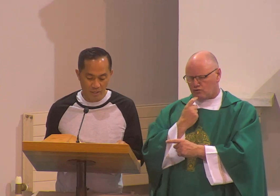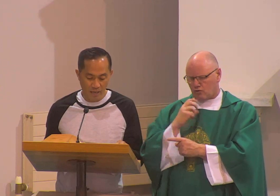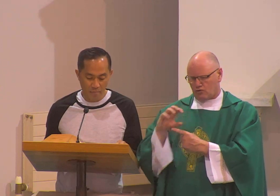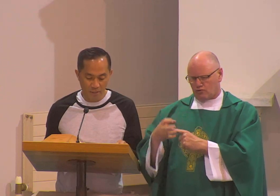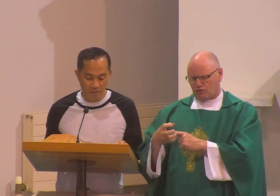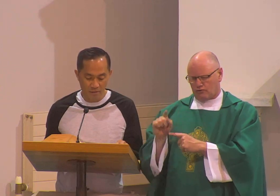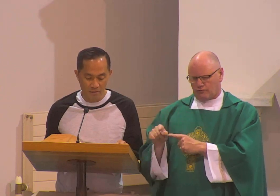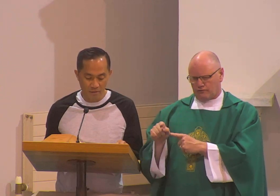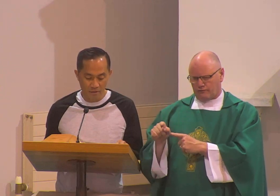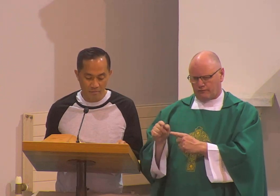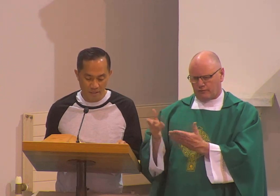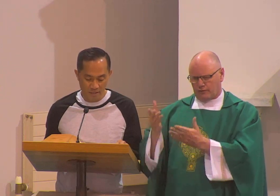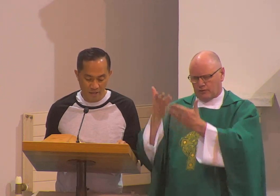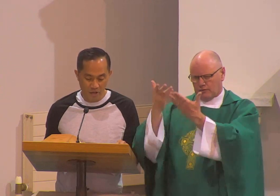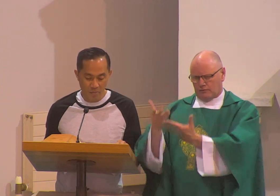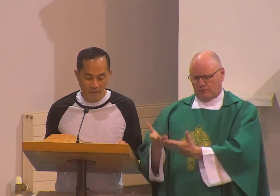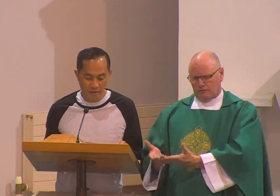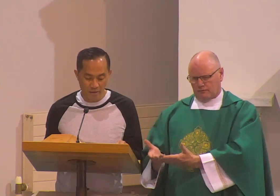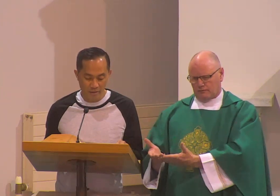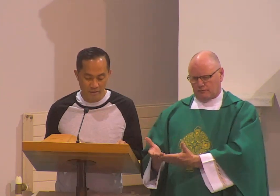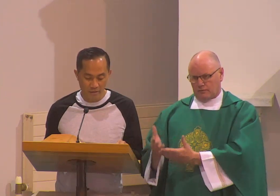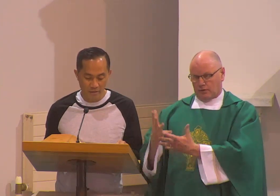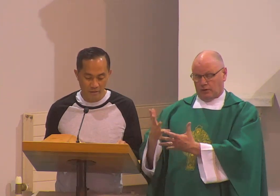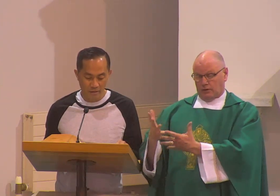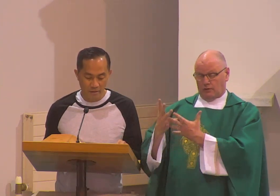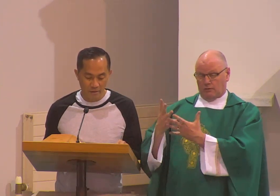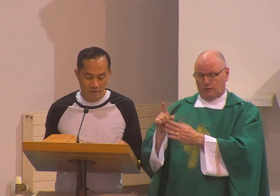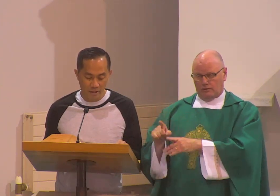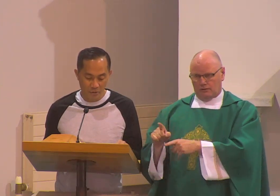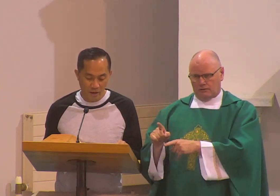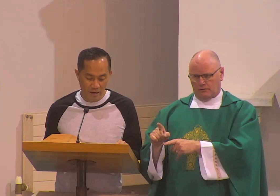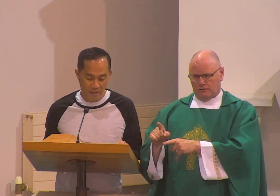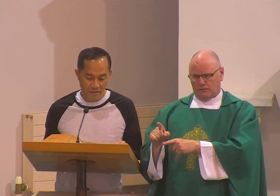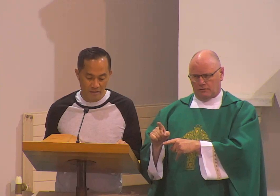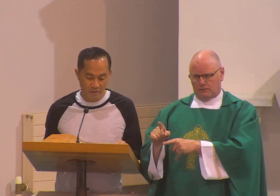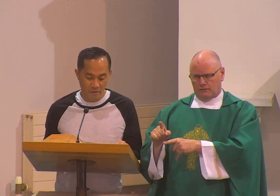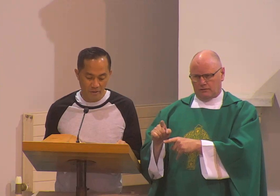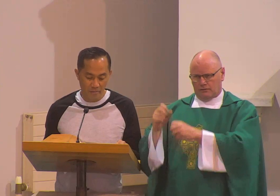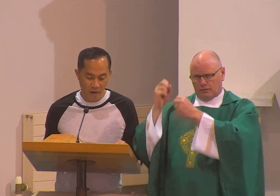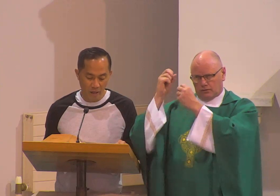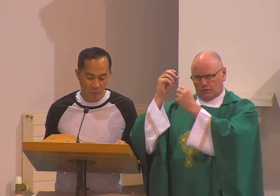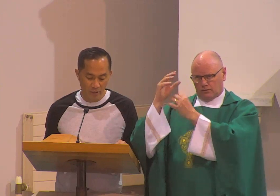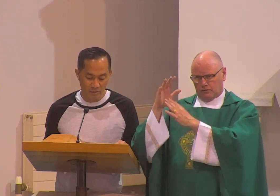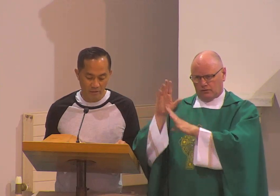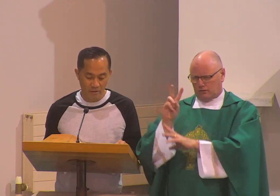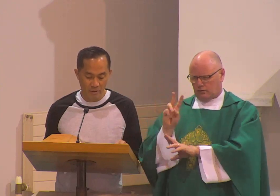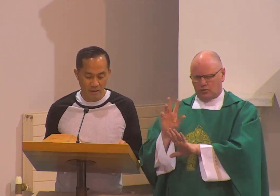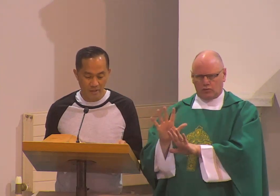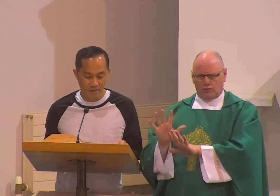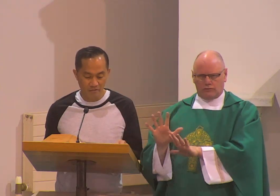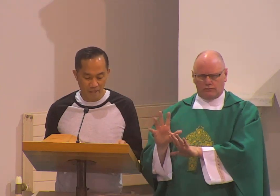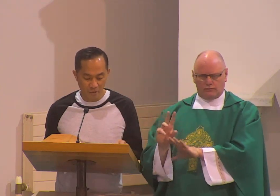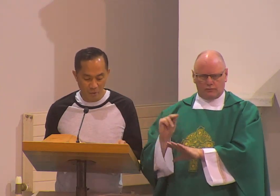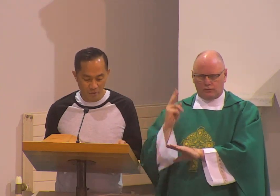was accompanied by such a brightness that the Israelites could not bear looking at